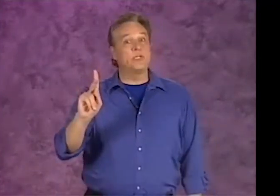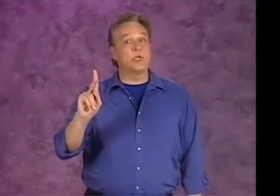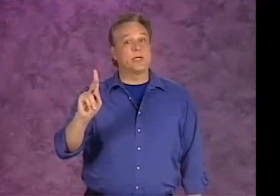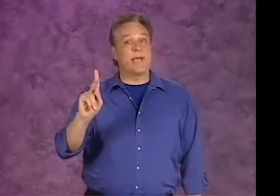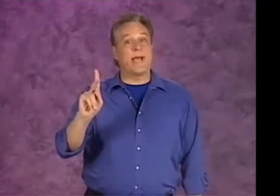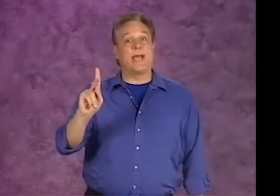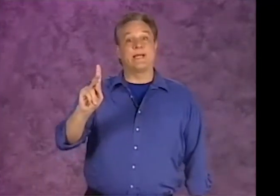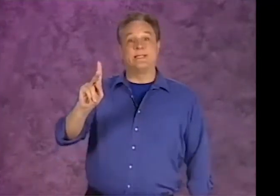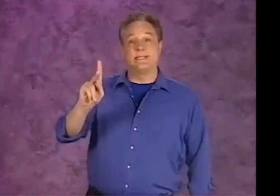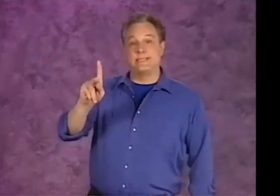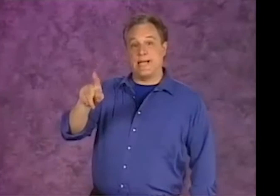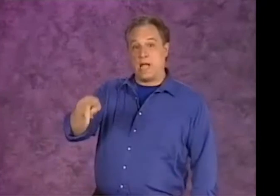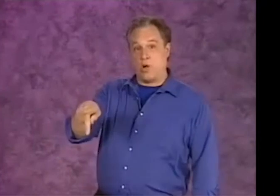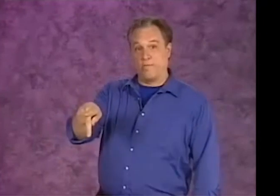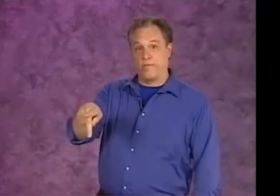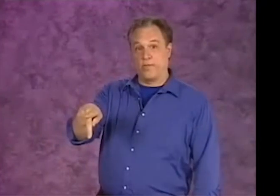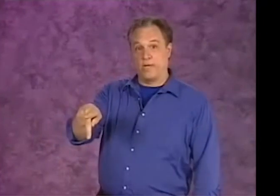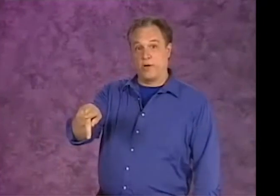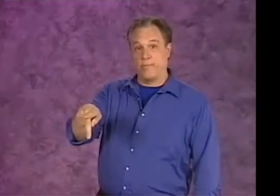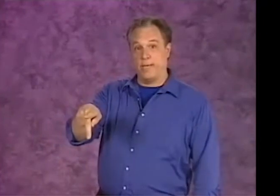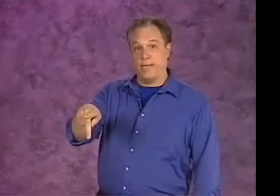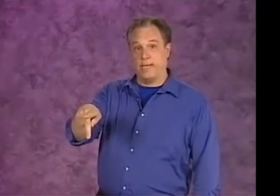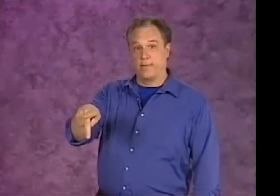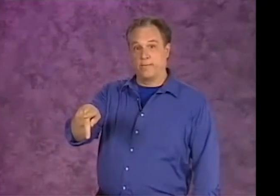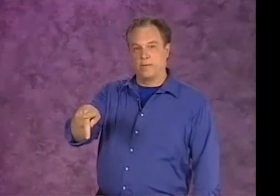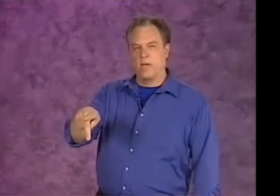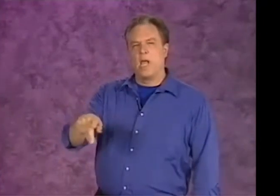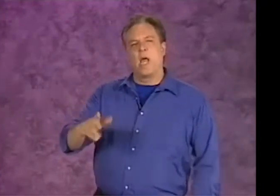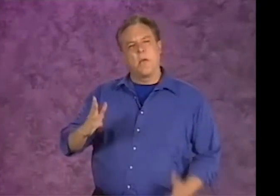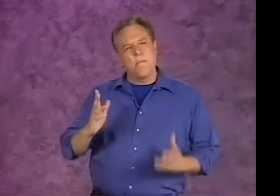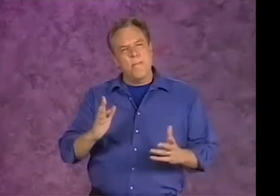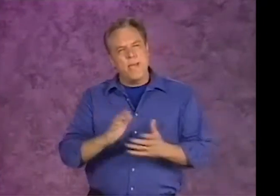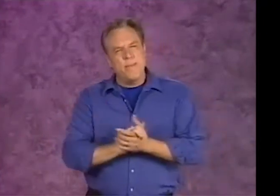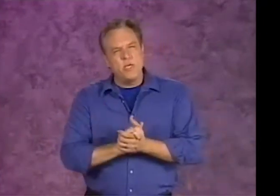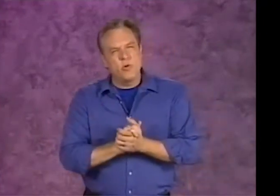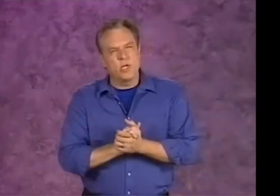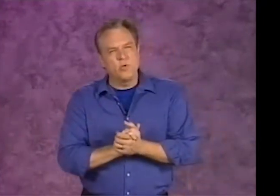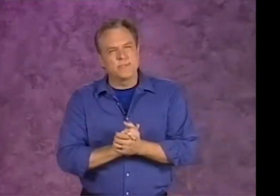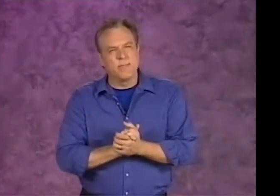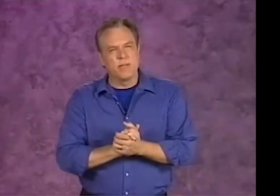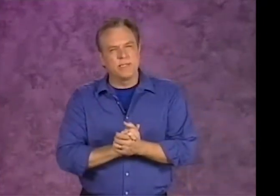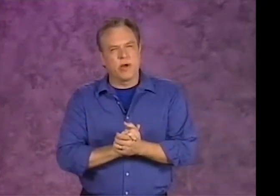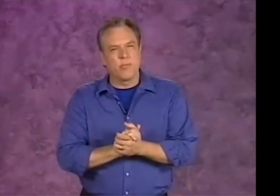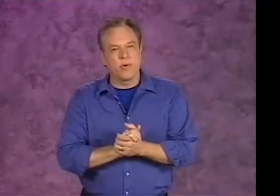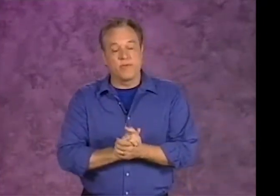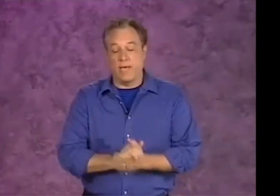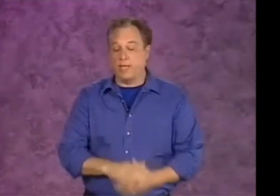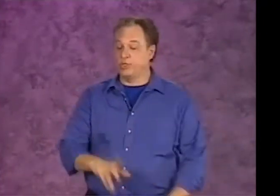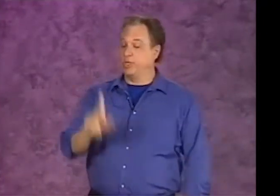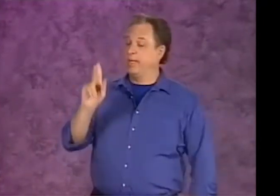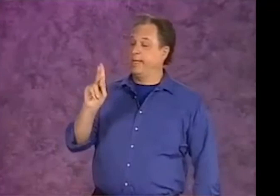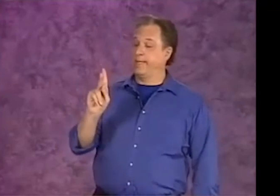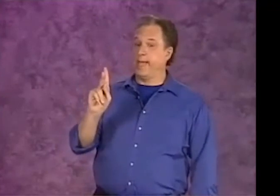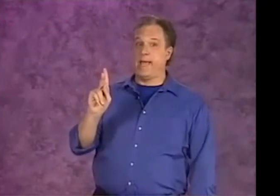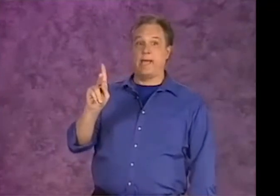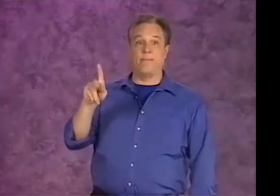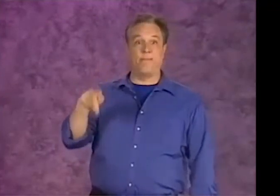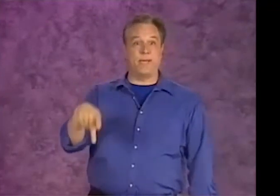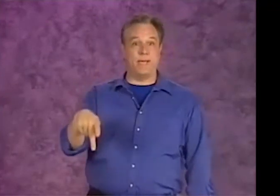Point your K down for the letter P. Maybe you can use the military abbreviation